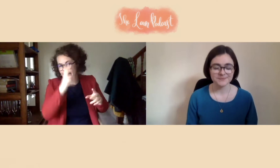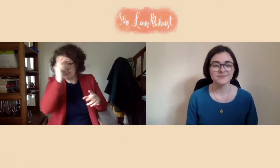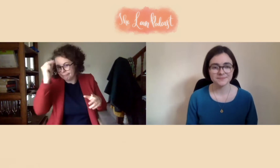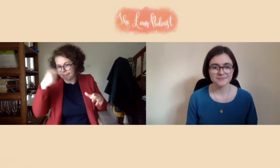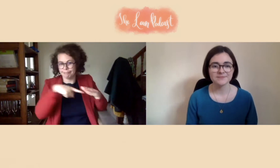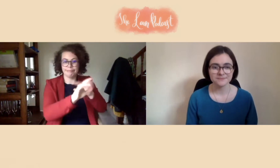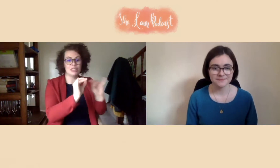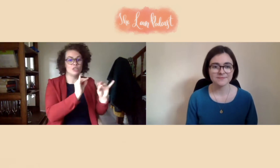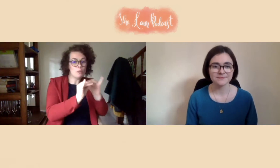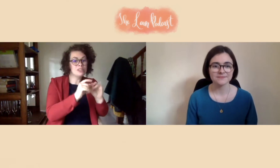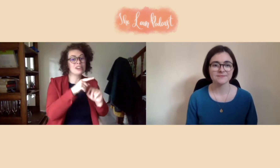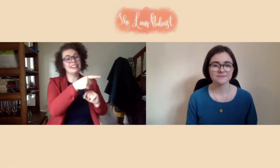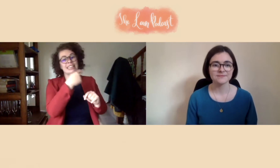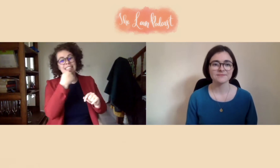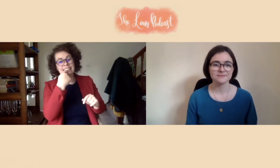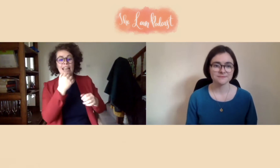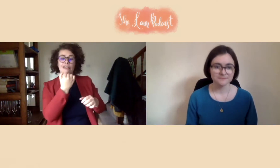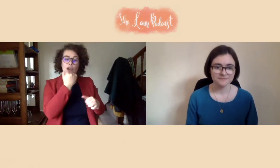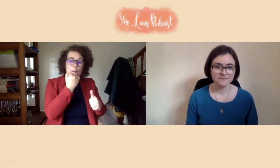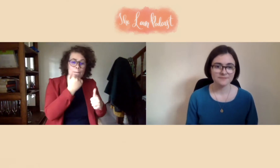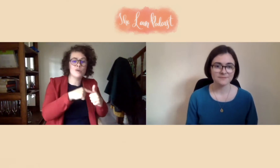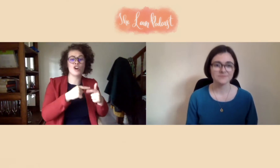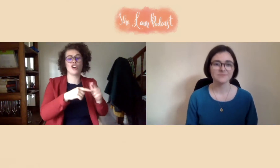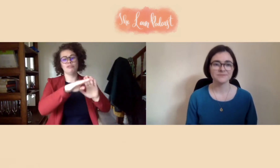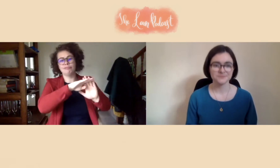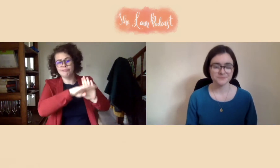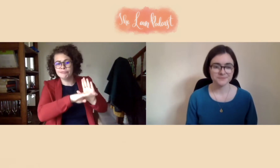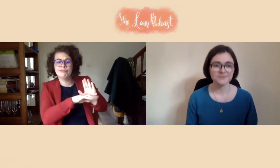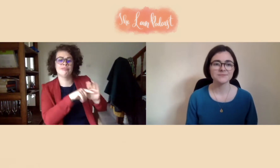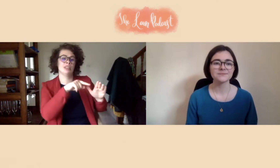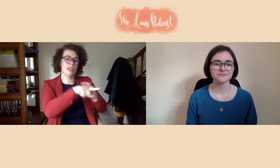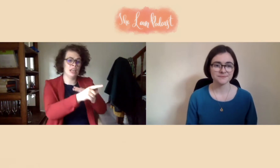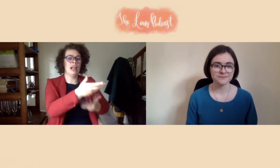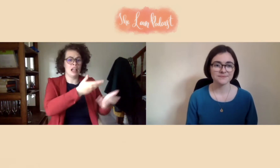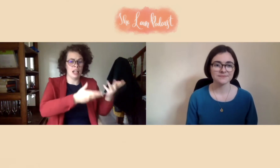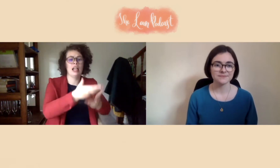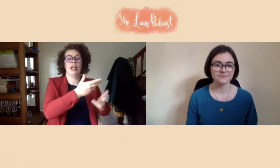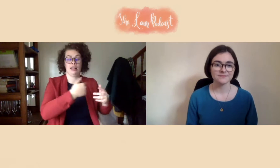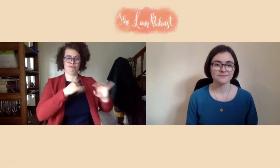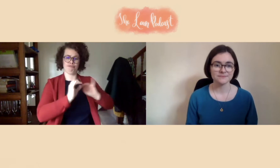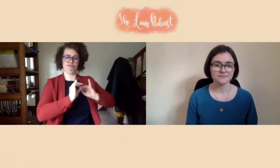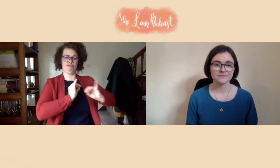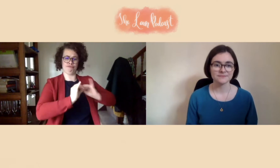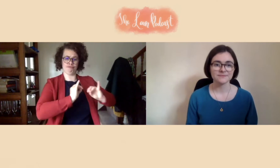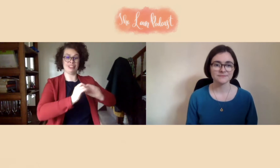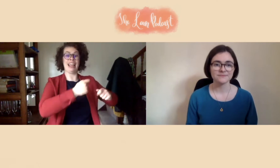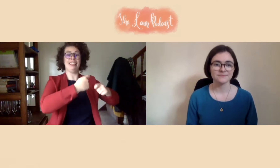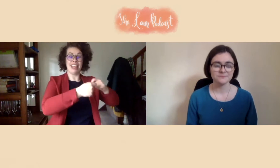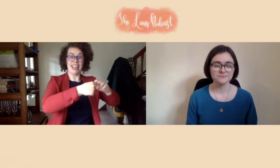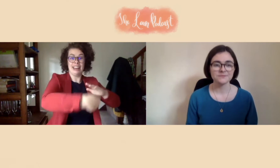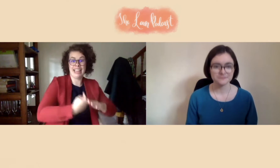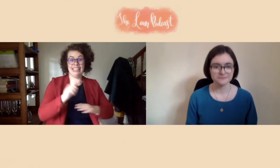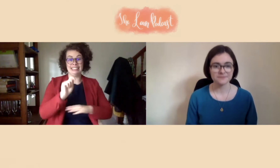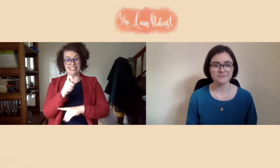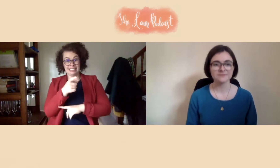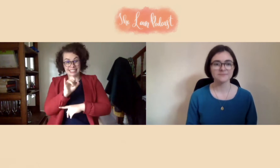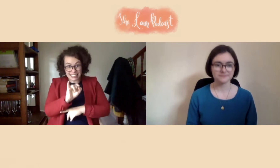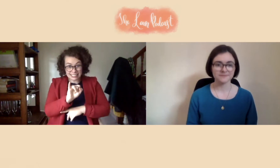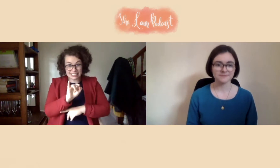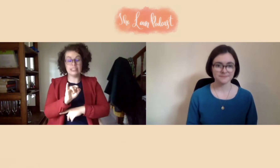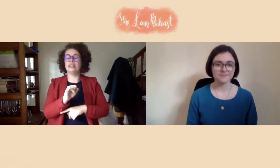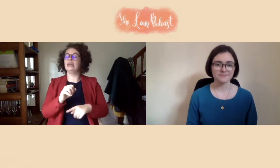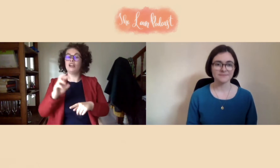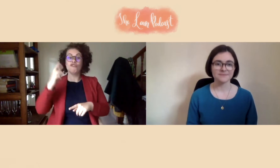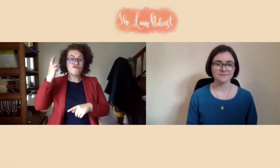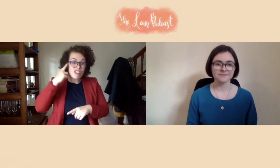numbers, the protocol they'd like people to undertake, and you get into the taxi and the news is doing highlights of it and you can't